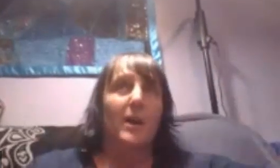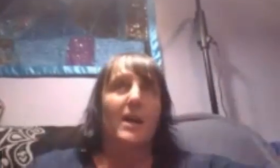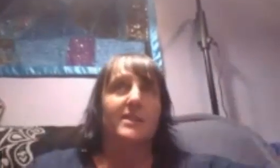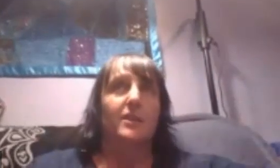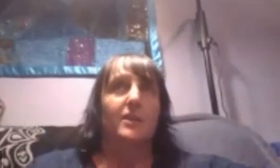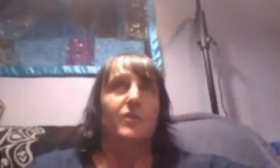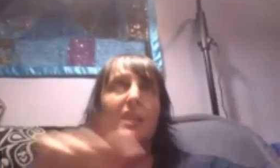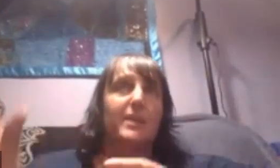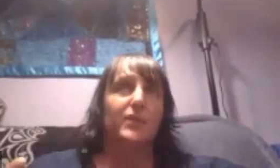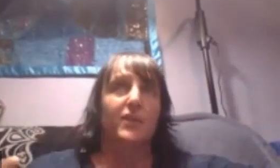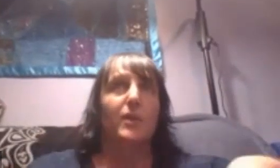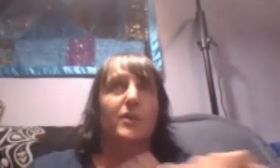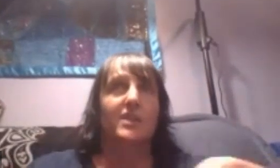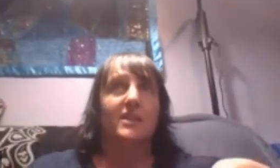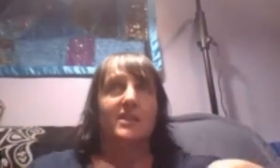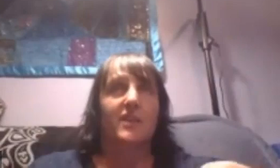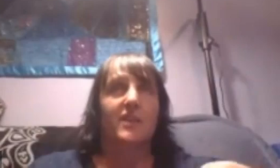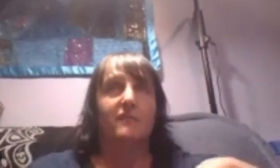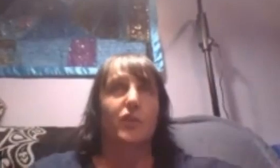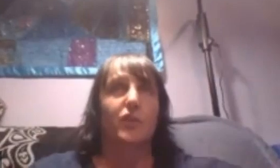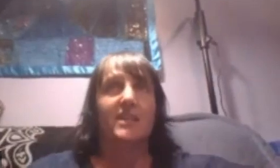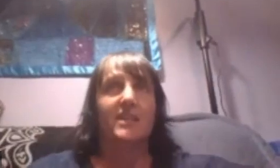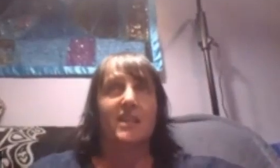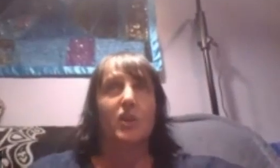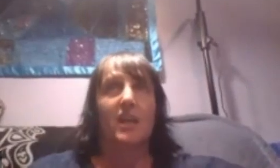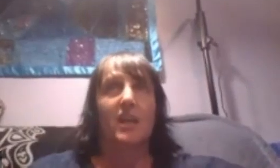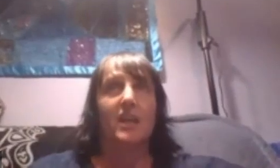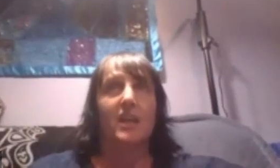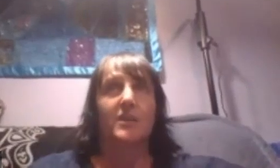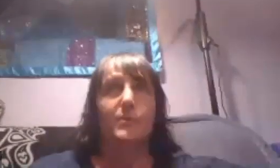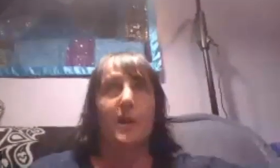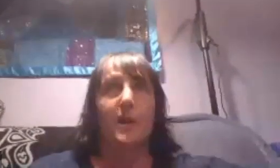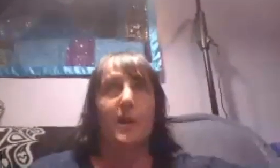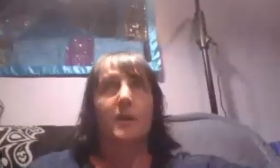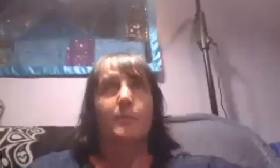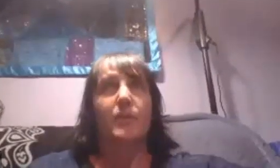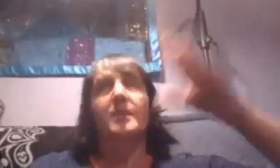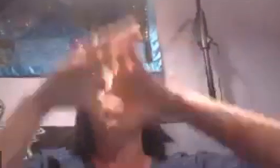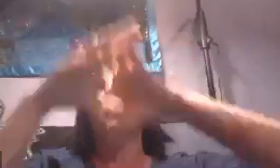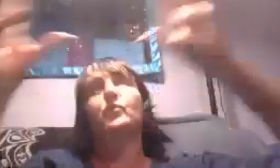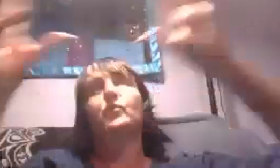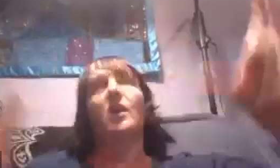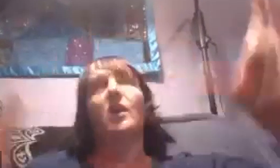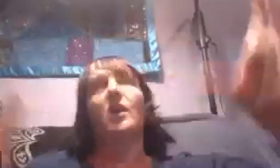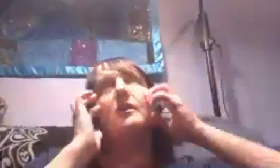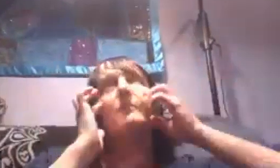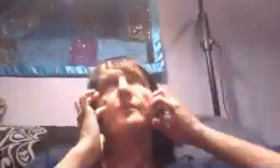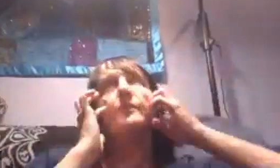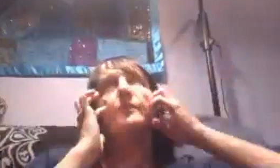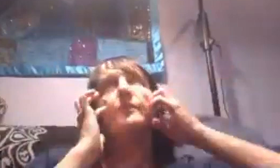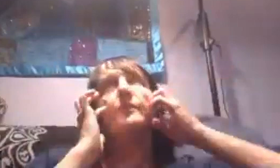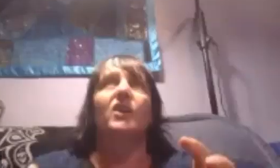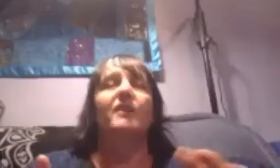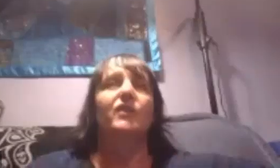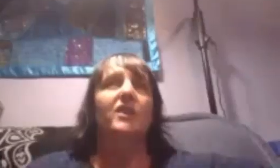just thinking, what about asking the neighbours and community to see if there's a volunteer scheme you can get going as well. But this could all tie